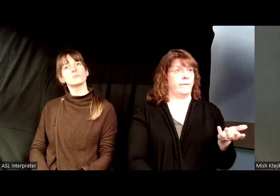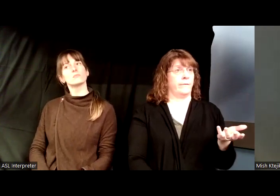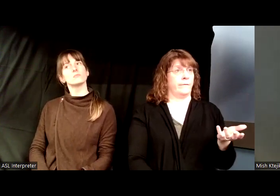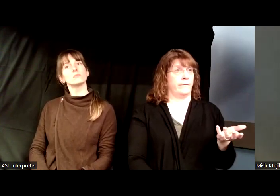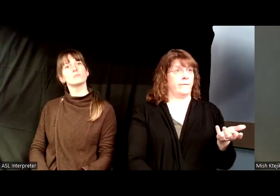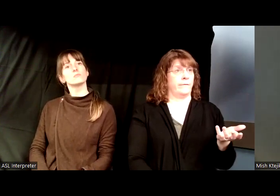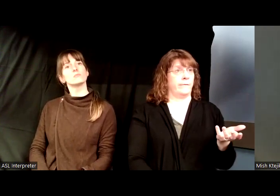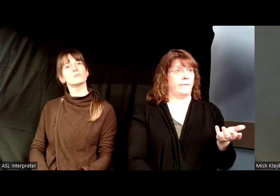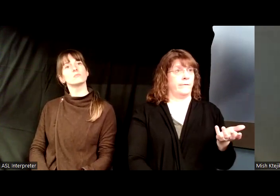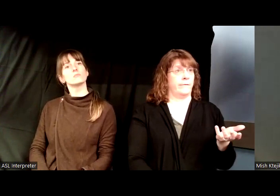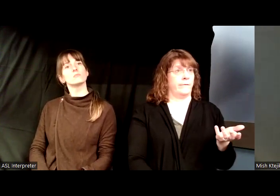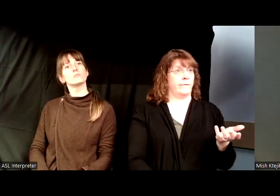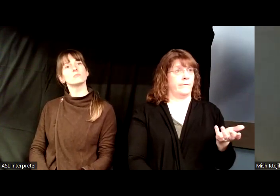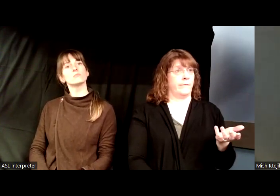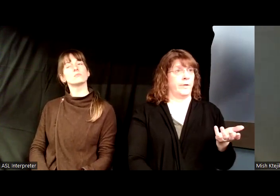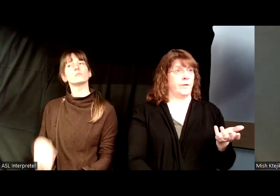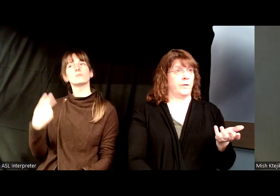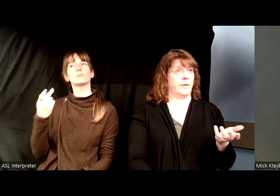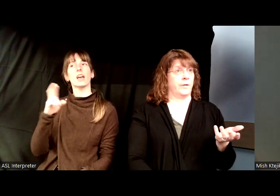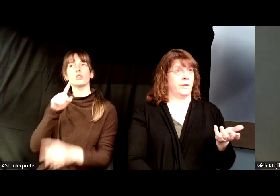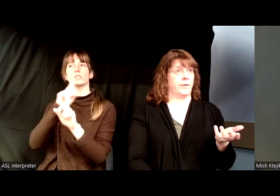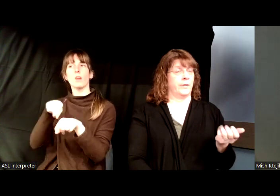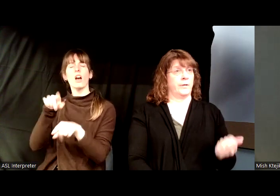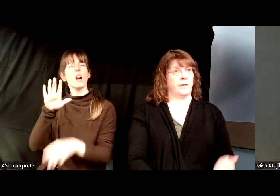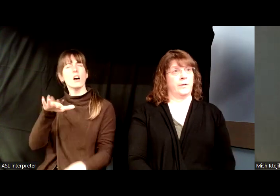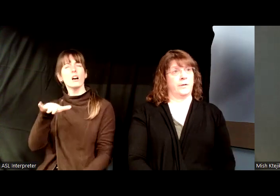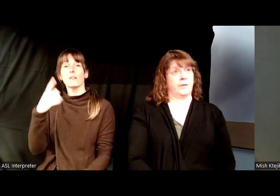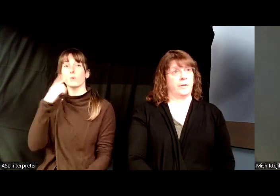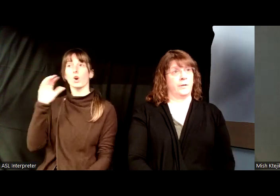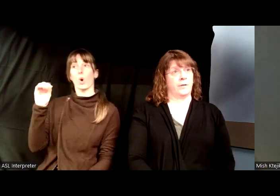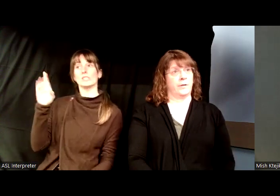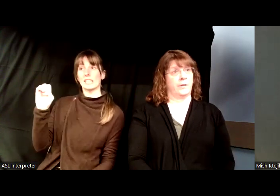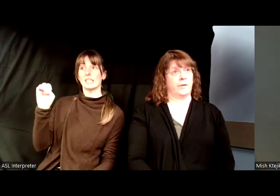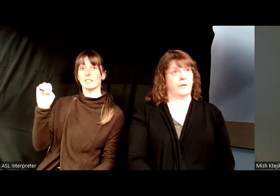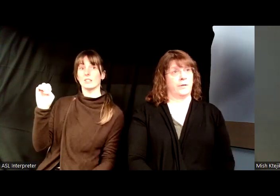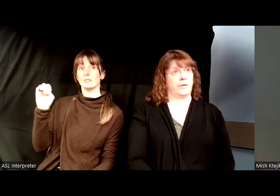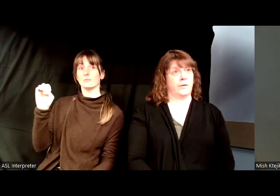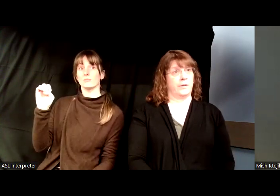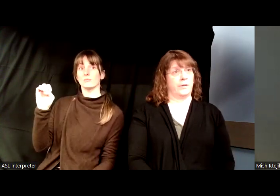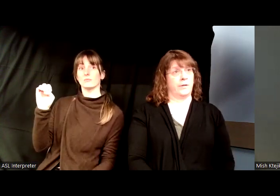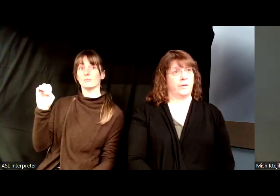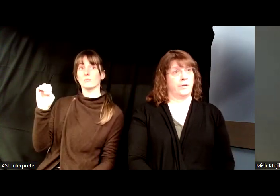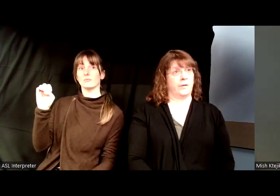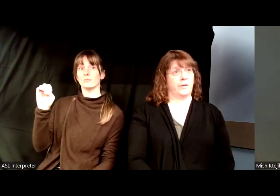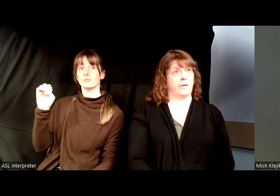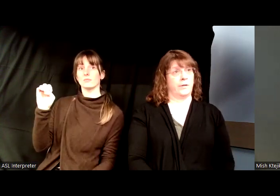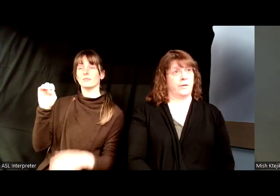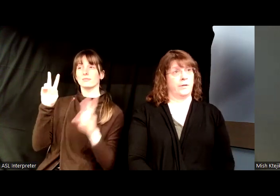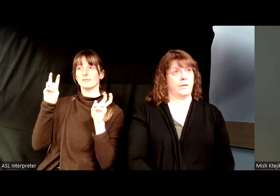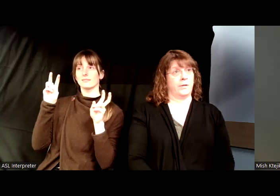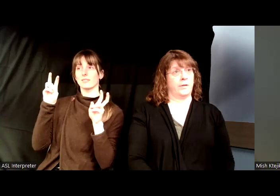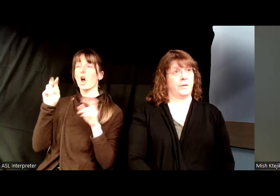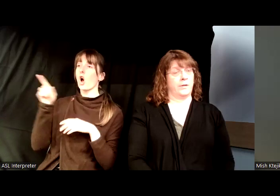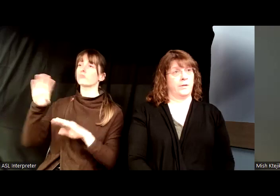above EPA score. So for ODE's purposes, you would be in compliance with